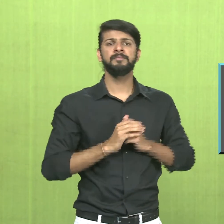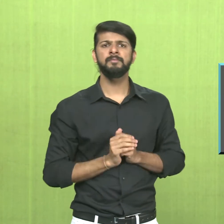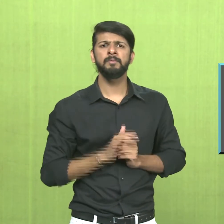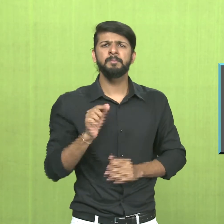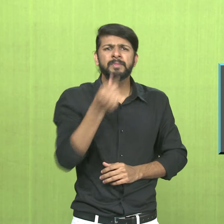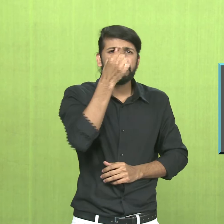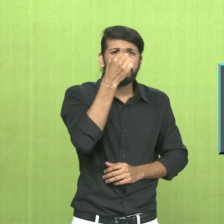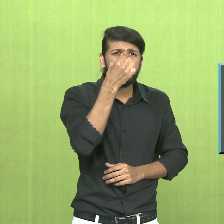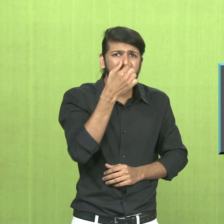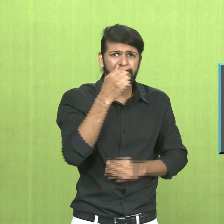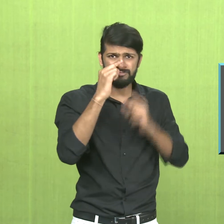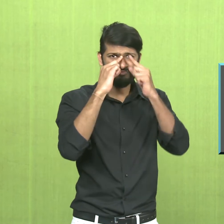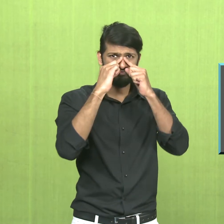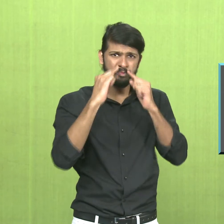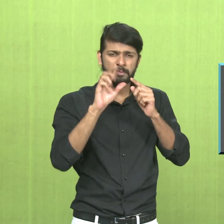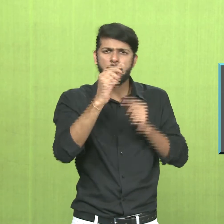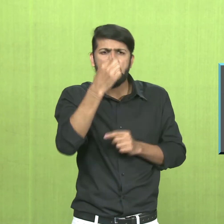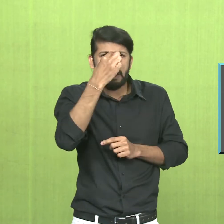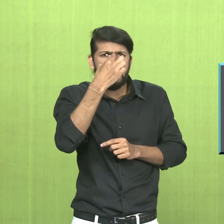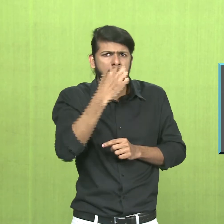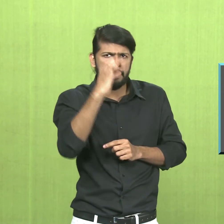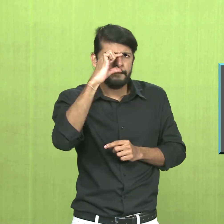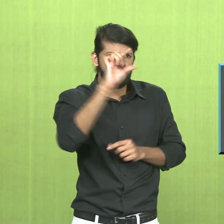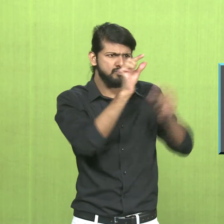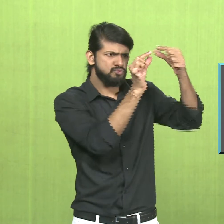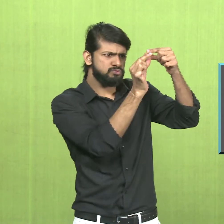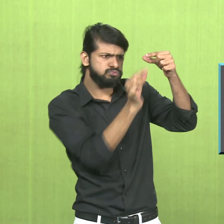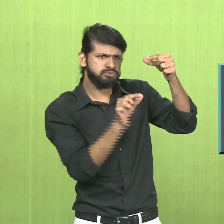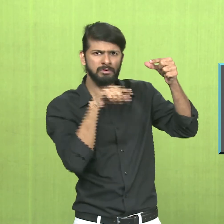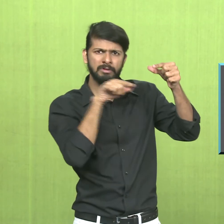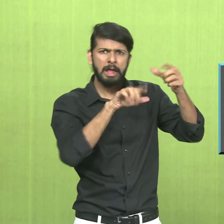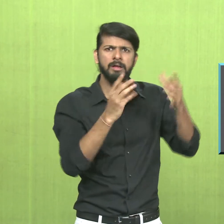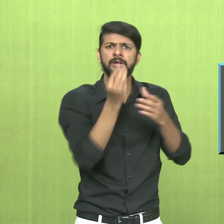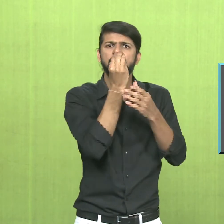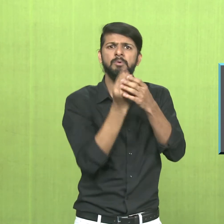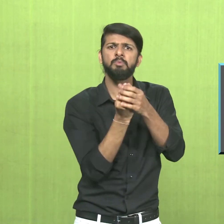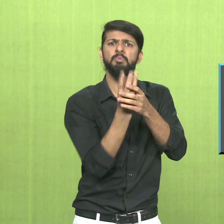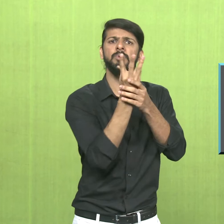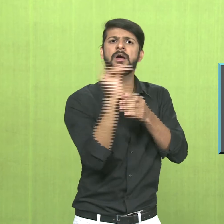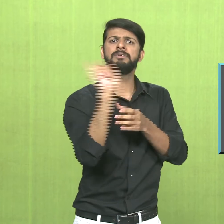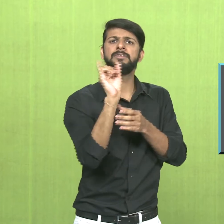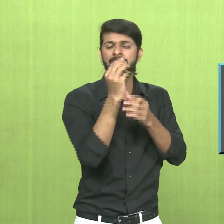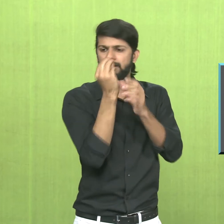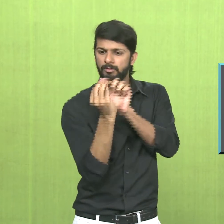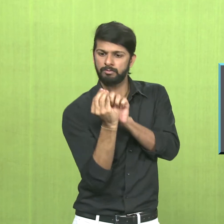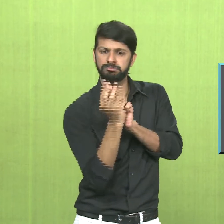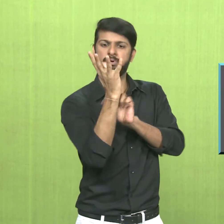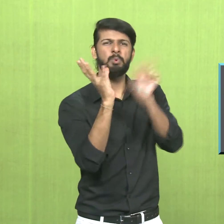depicting the beauty of nature. You will see the nose is shaped like